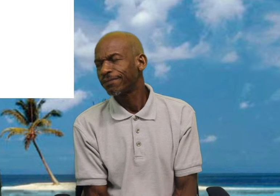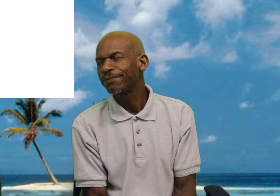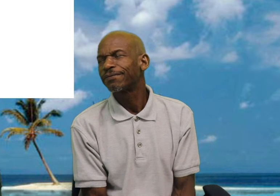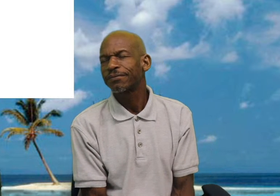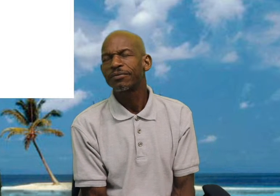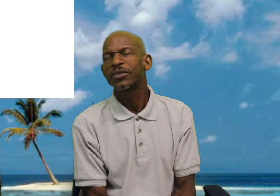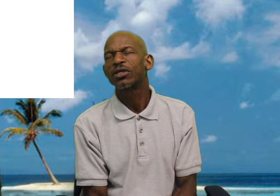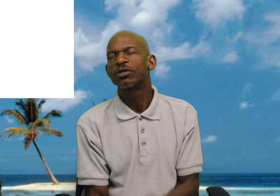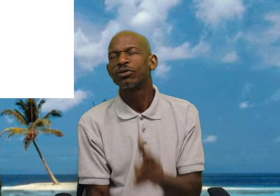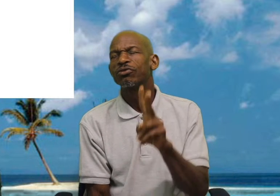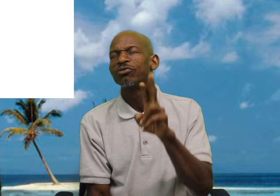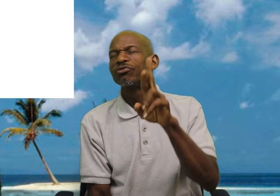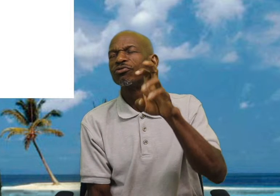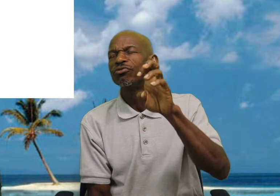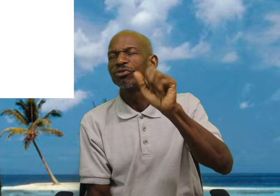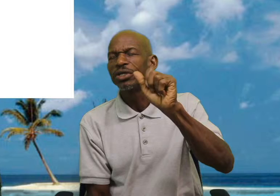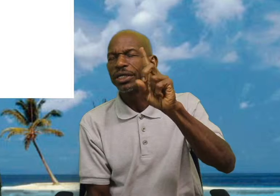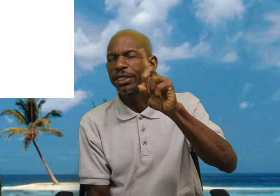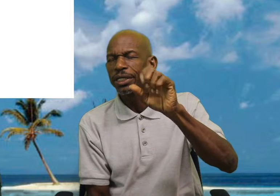is reading.